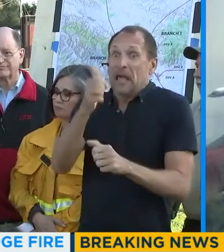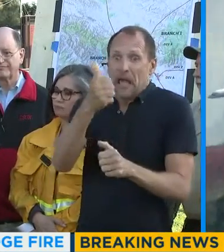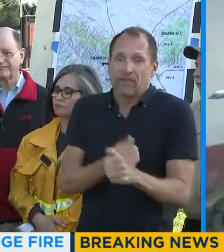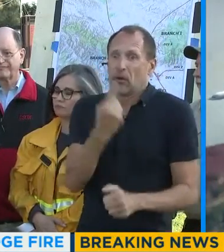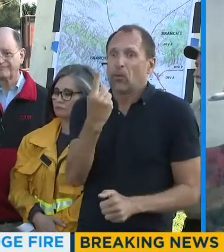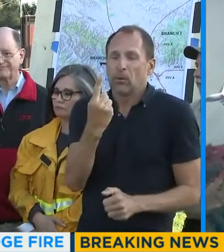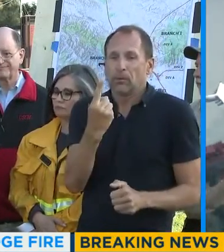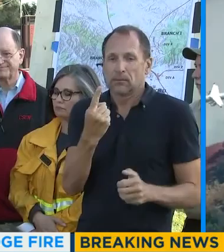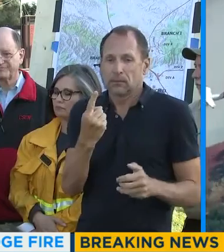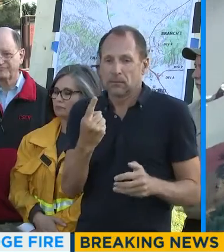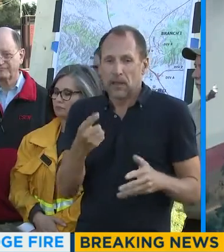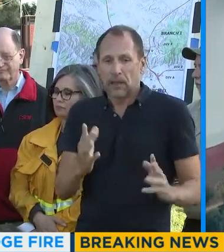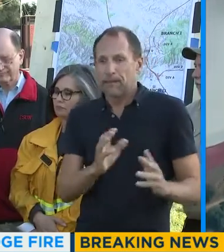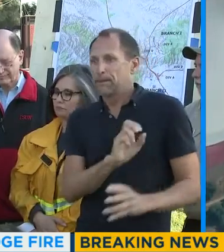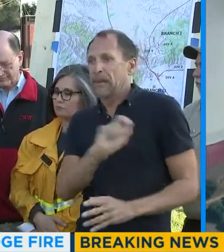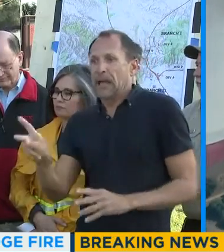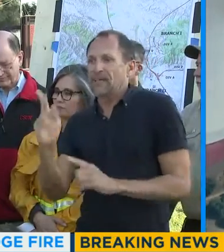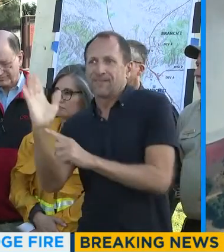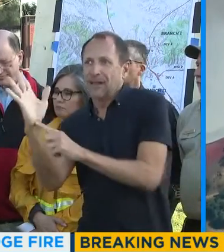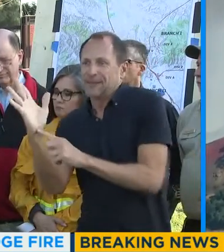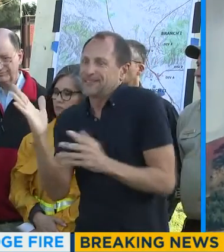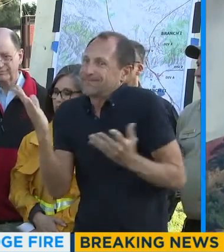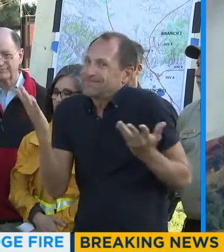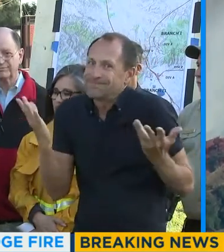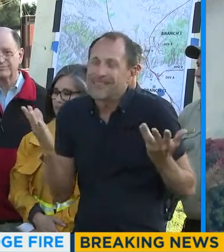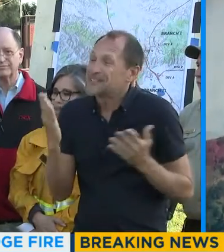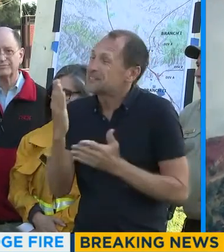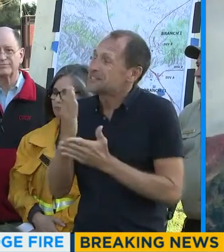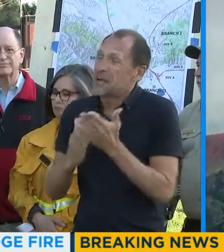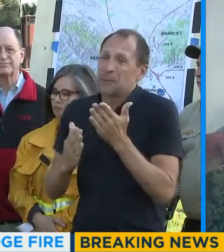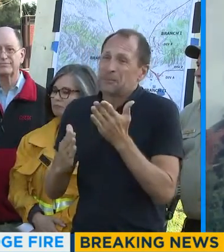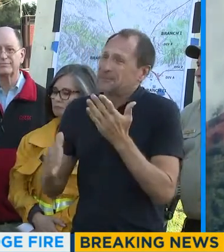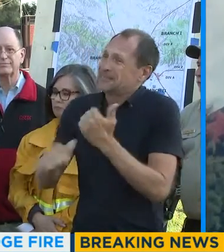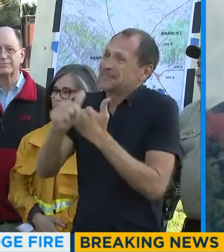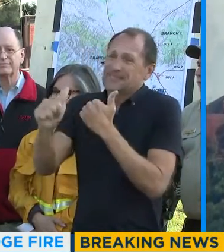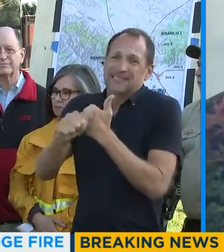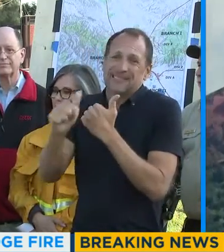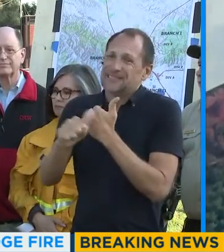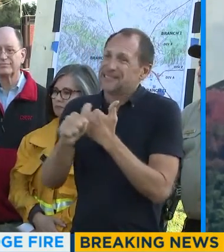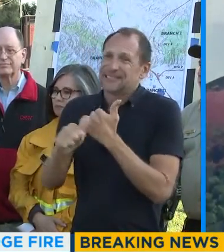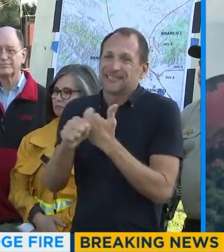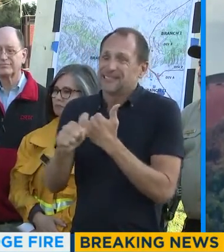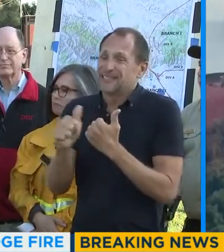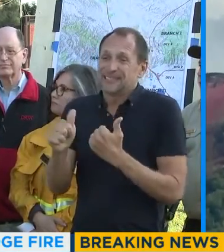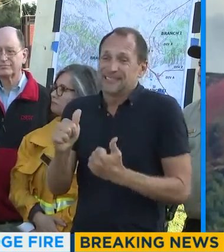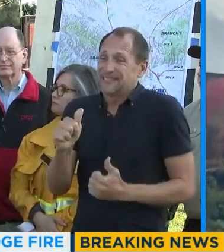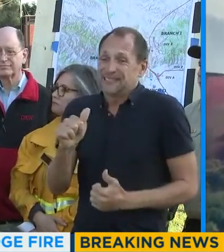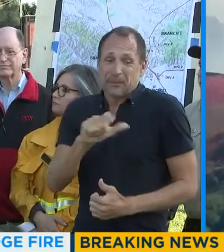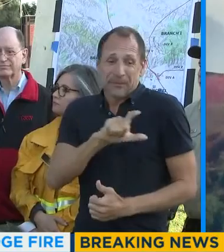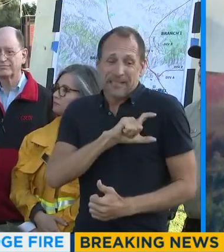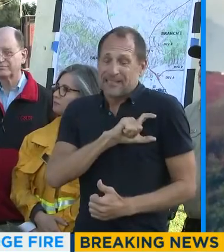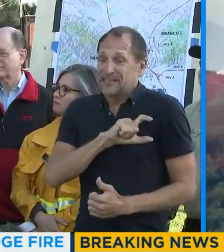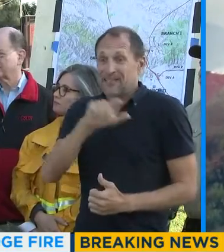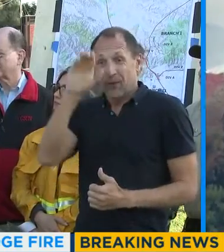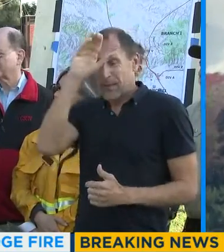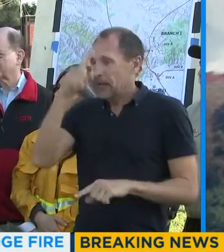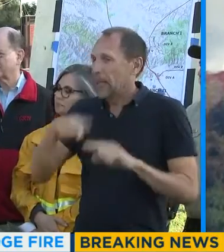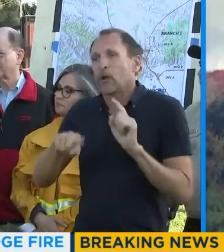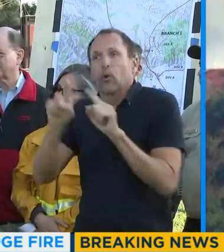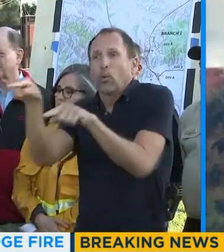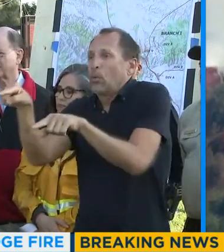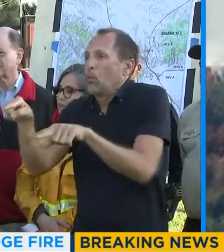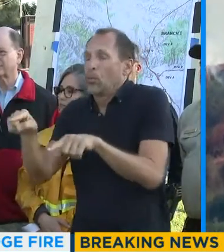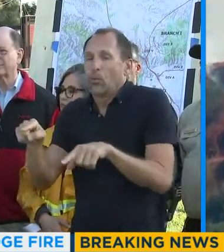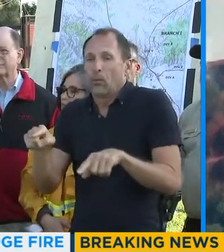as the fire chief indicated, hot spots and areas that are too dangerous even for emergency personnel to be there, and certainly to